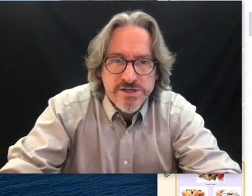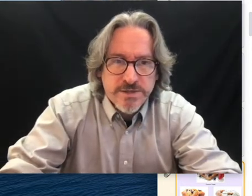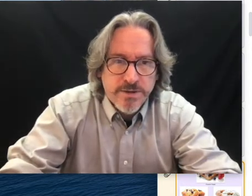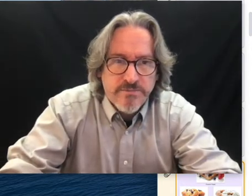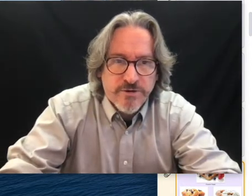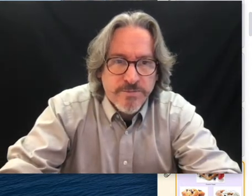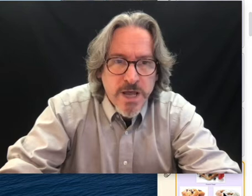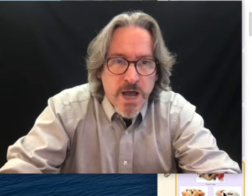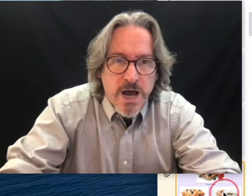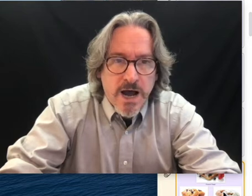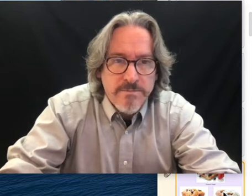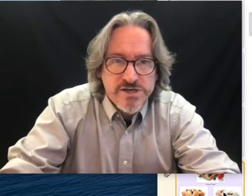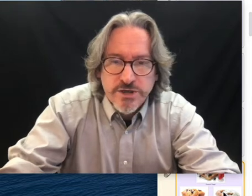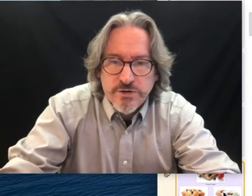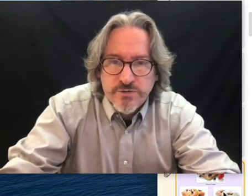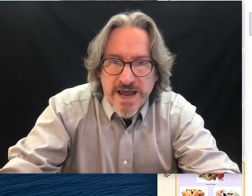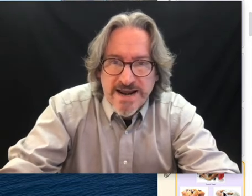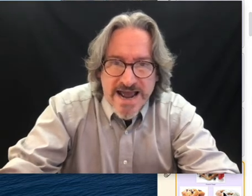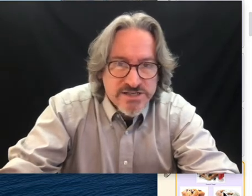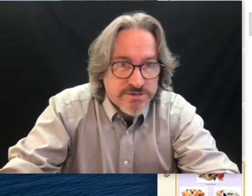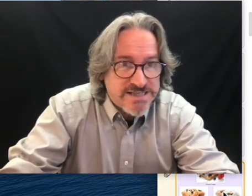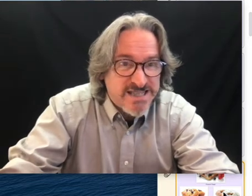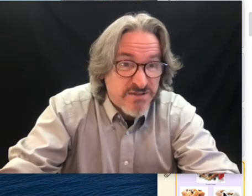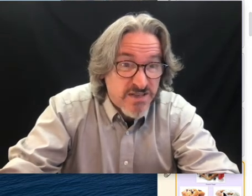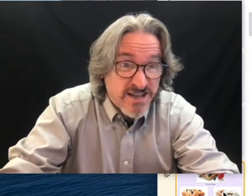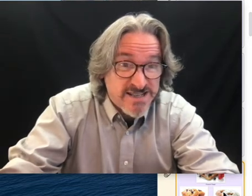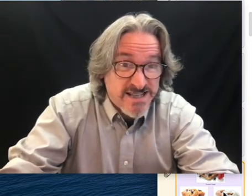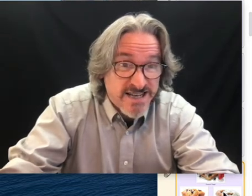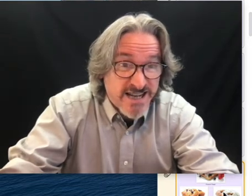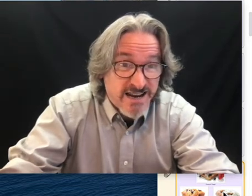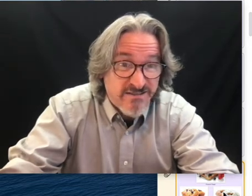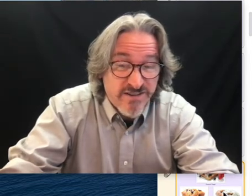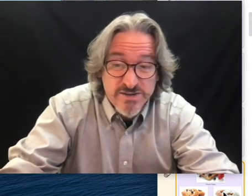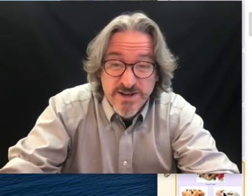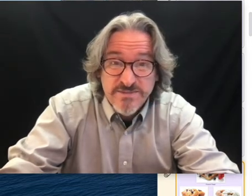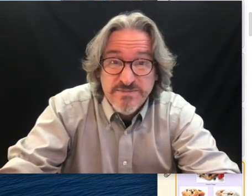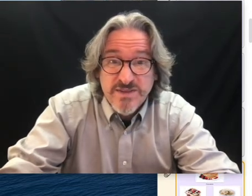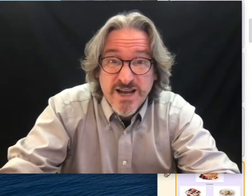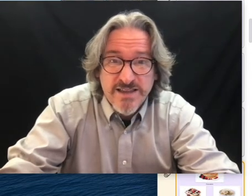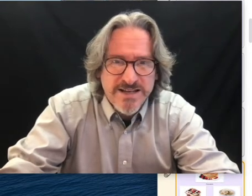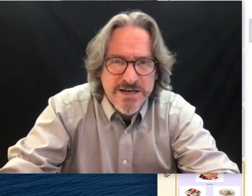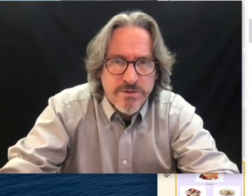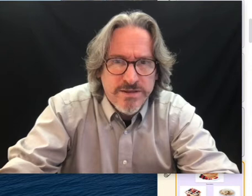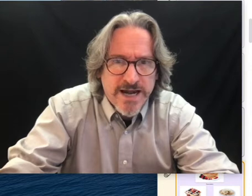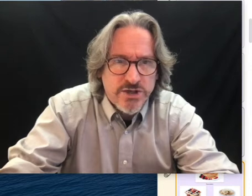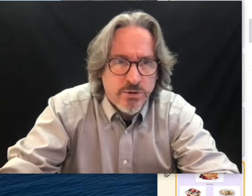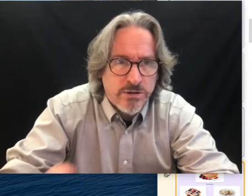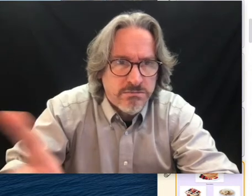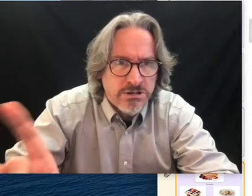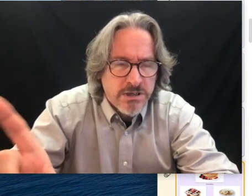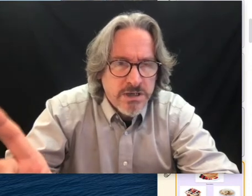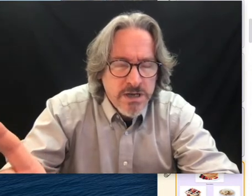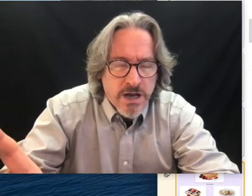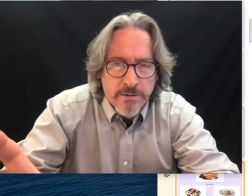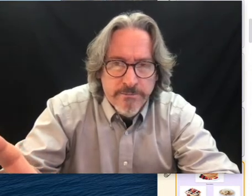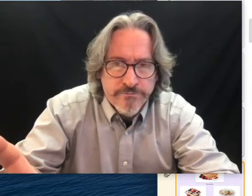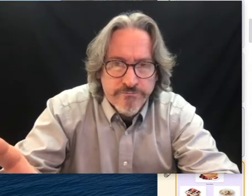was just a blip for you. I'm just going to go through and add asterisks for the things that get fingerspelled. I think I did it with the actual